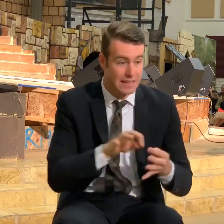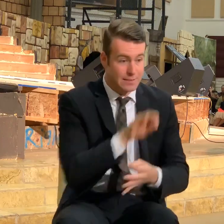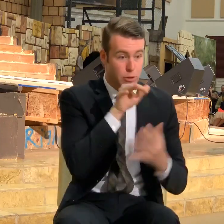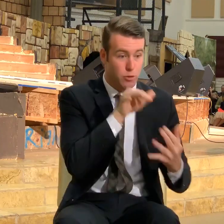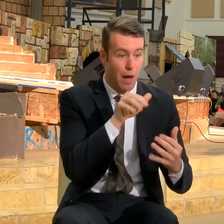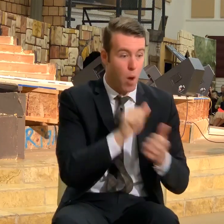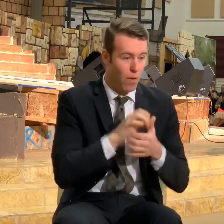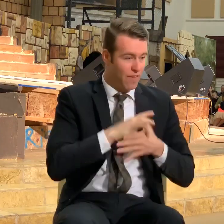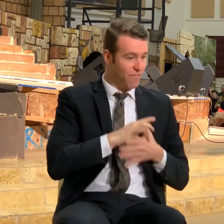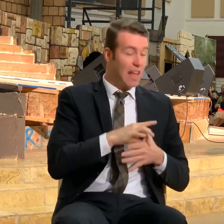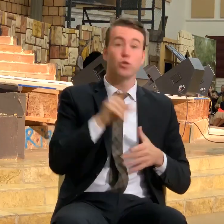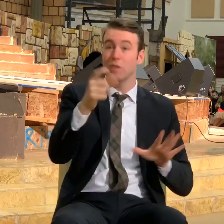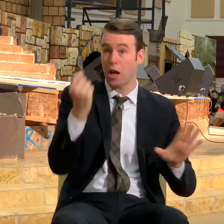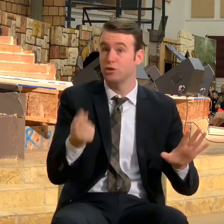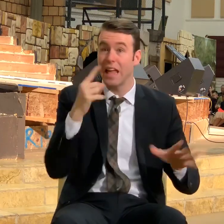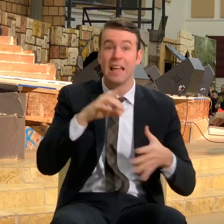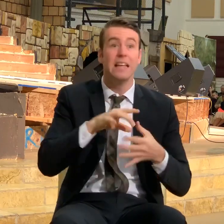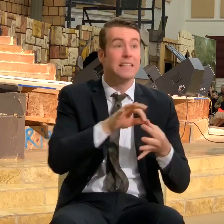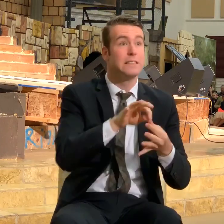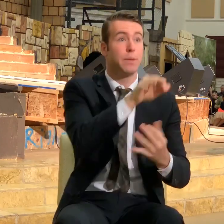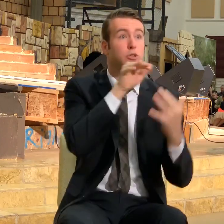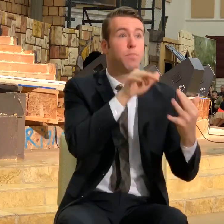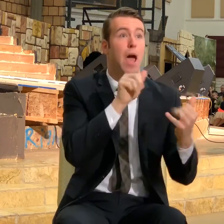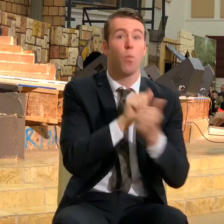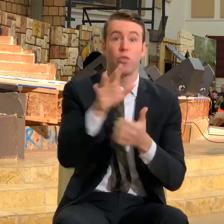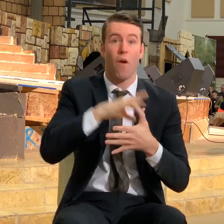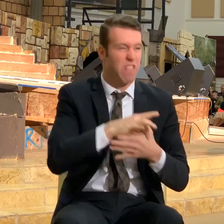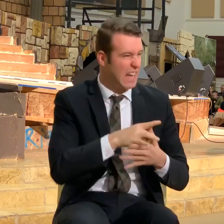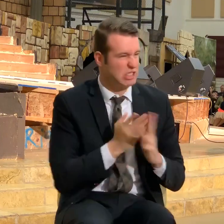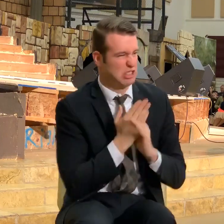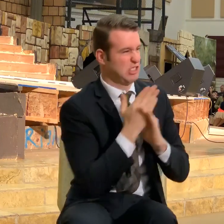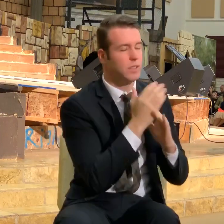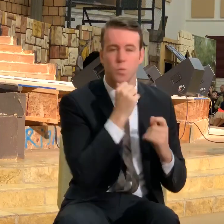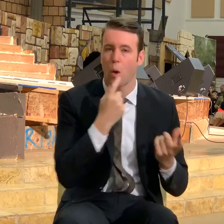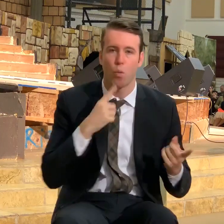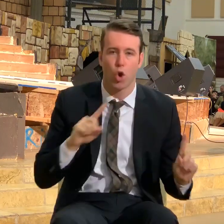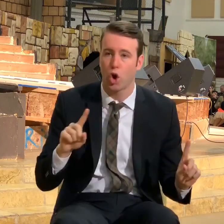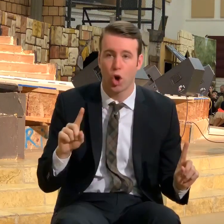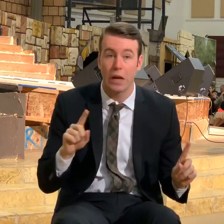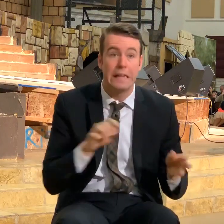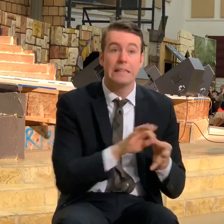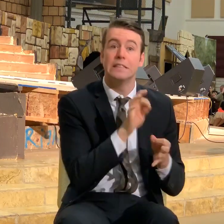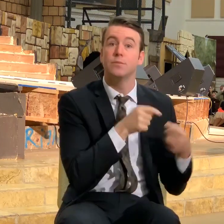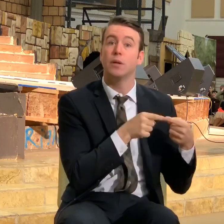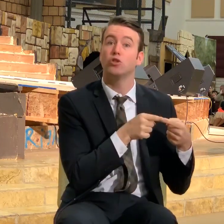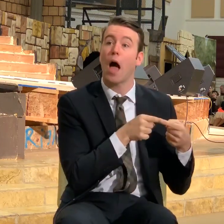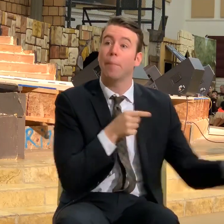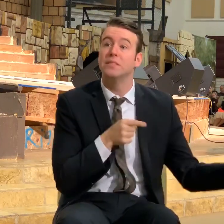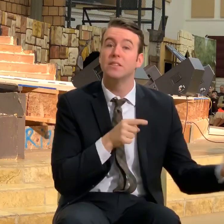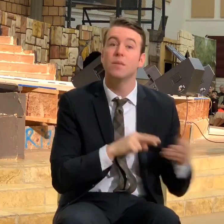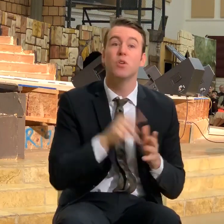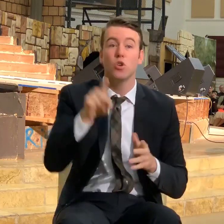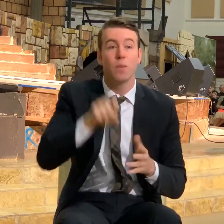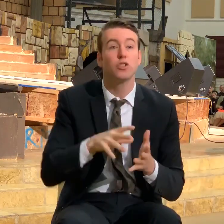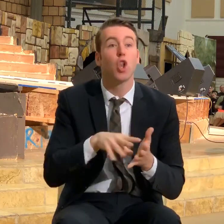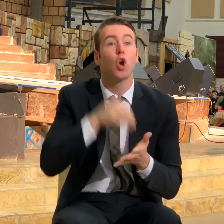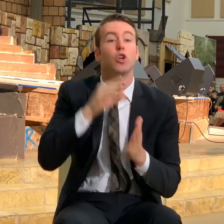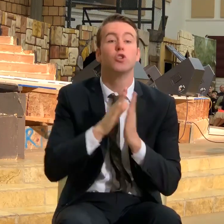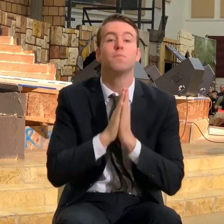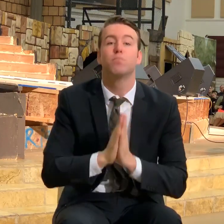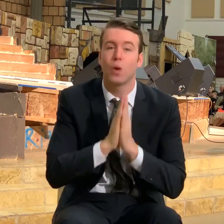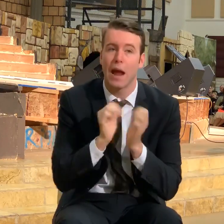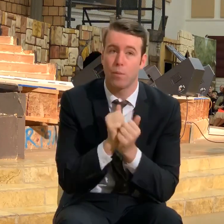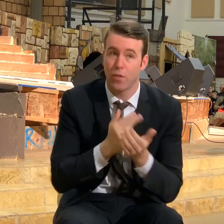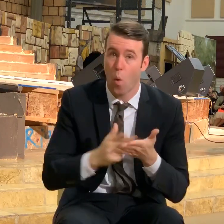That's a revelation you need to get. If you're going to survive spiritual opposition, you're going to have to learn to pray in the Holy